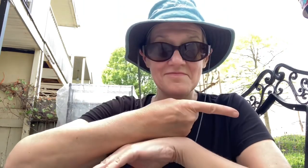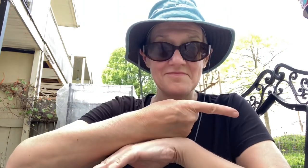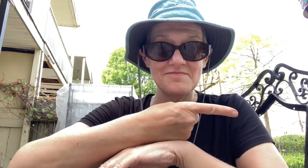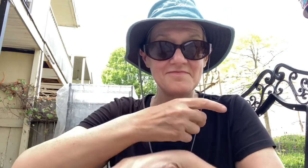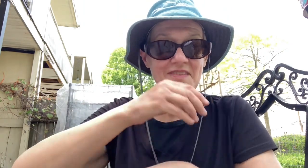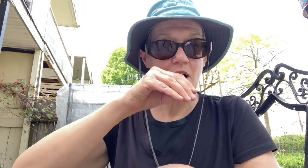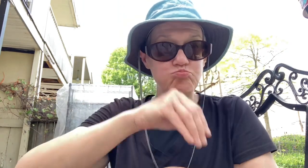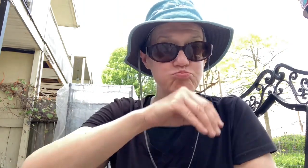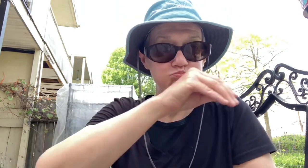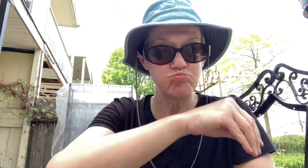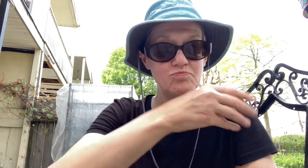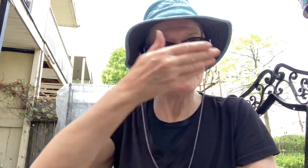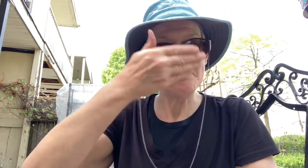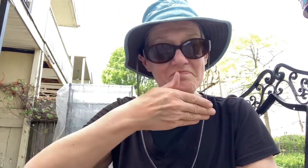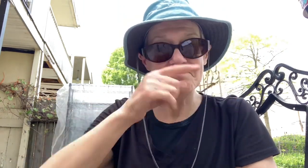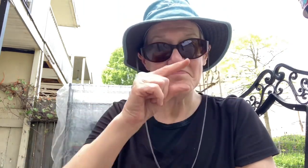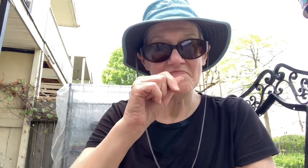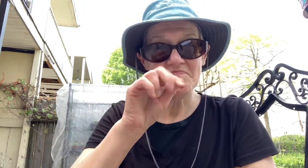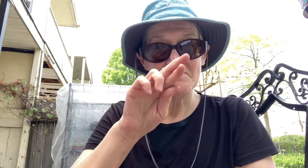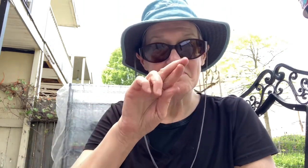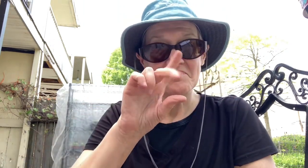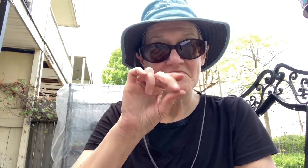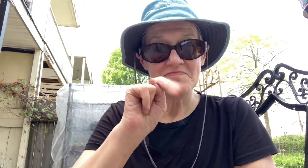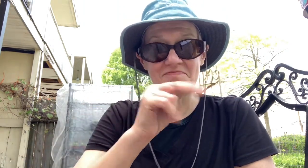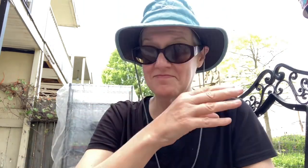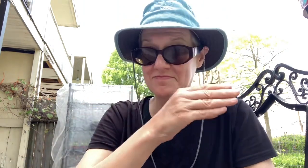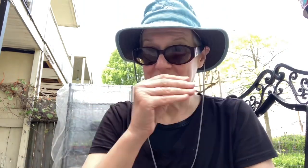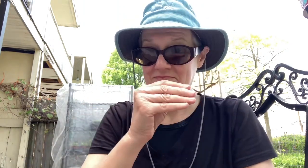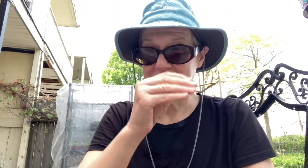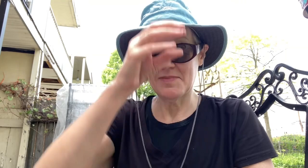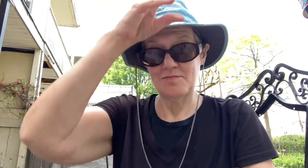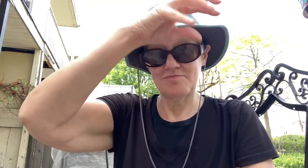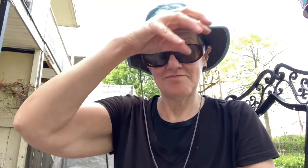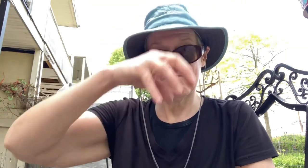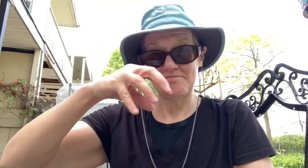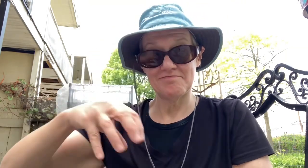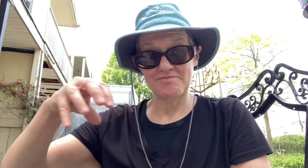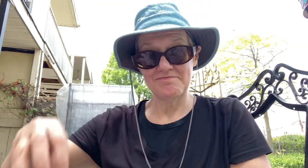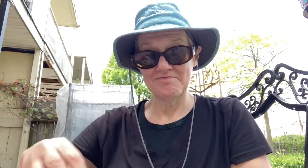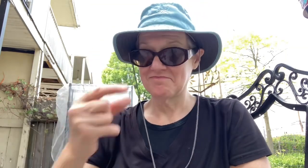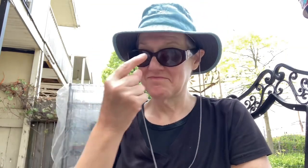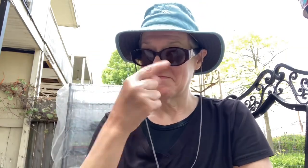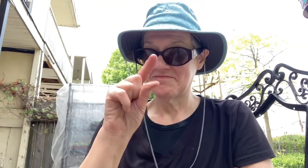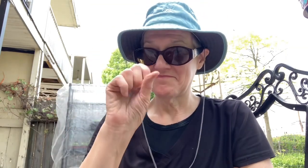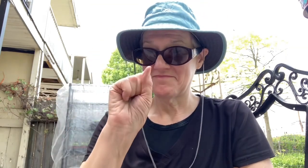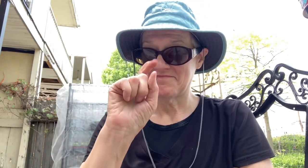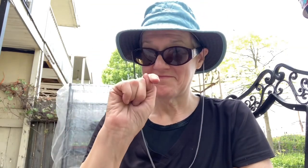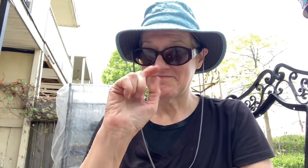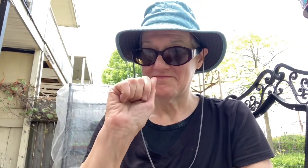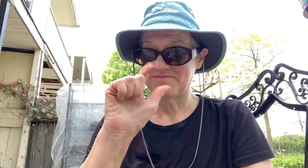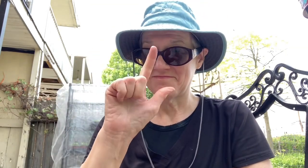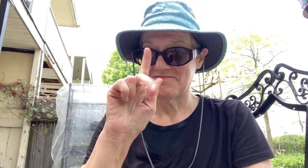Day, we'll plant these into the front garden and into the green stalk planters.